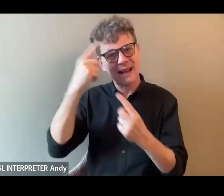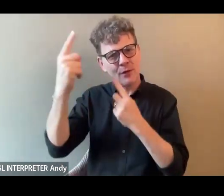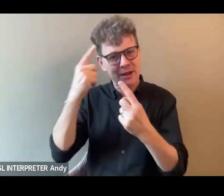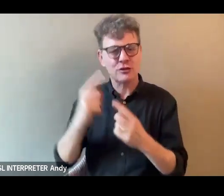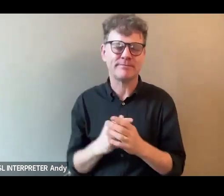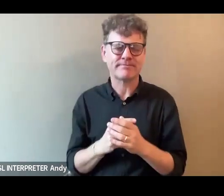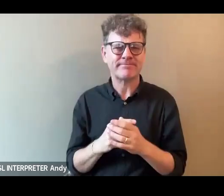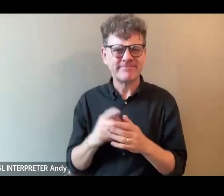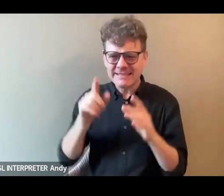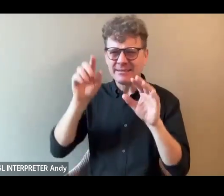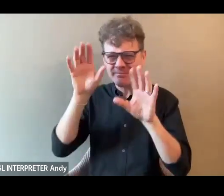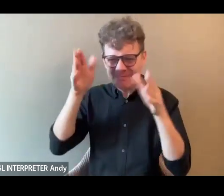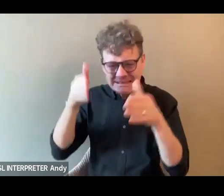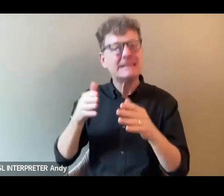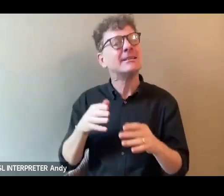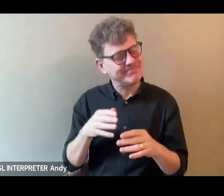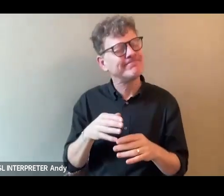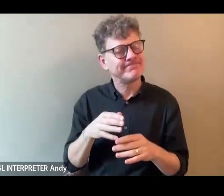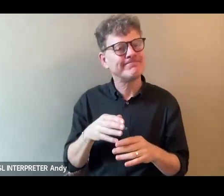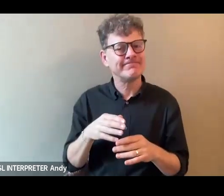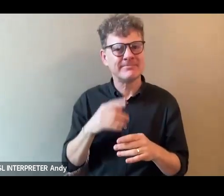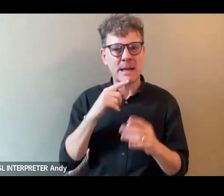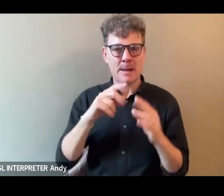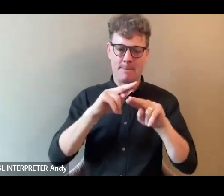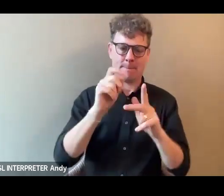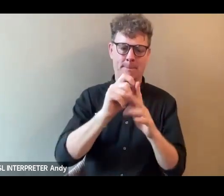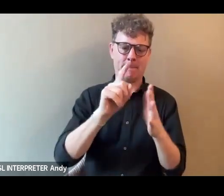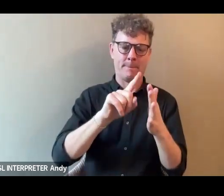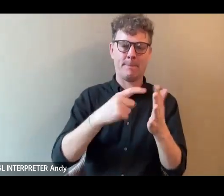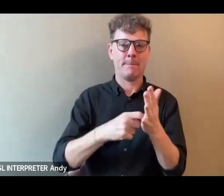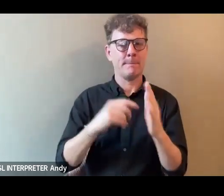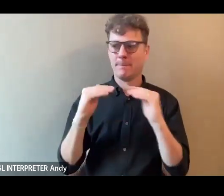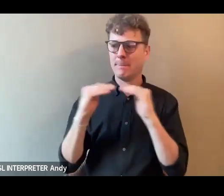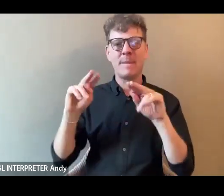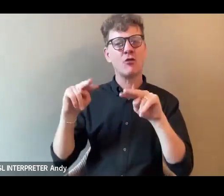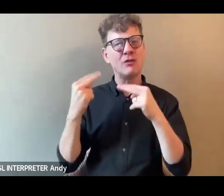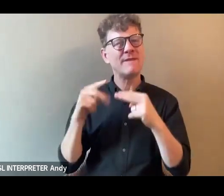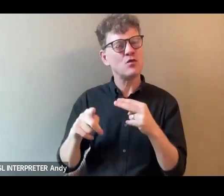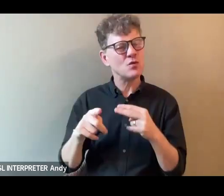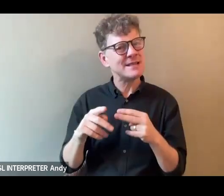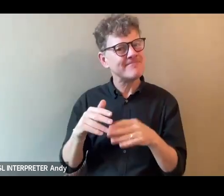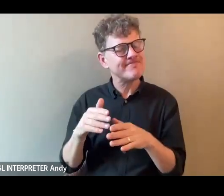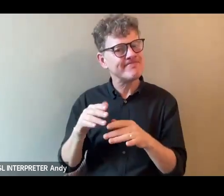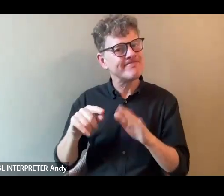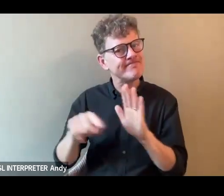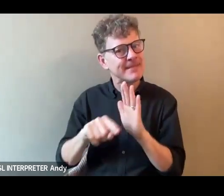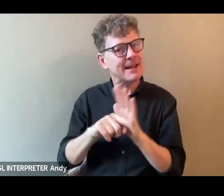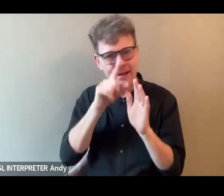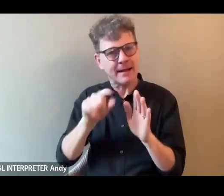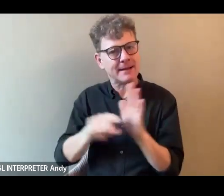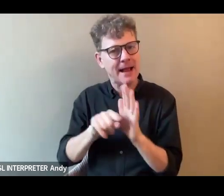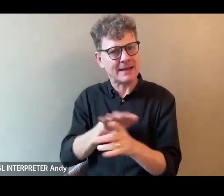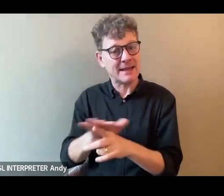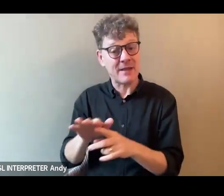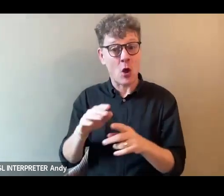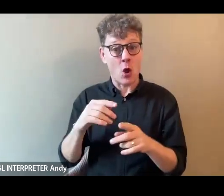the impact, the pernicious impact, I would say, of peer review, which lives in this space where there's a tension between trying to fund